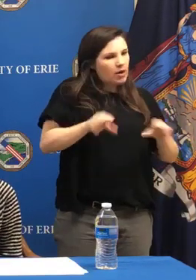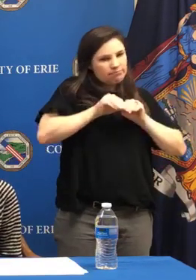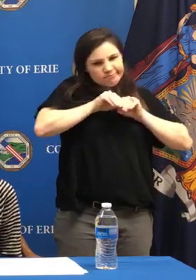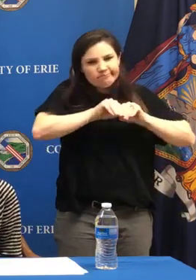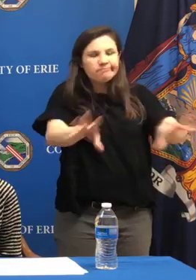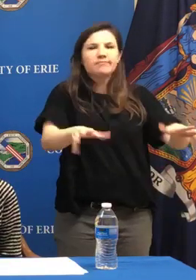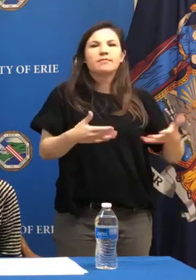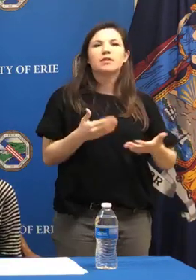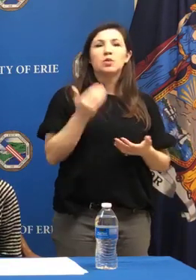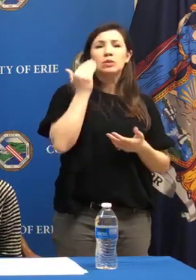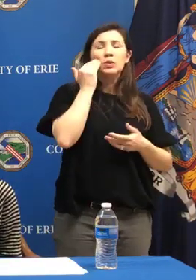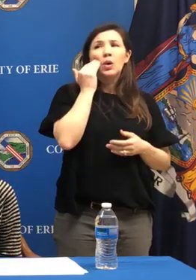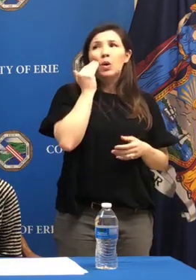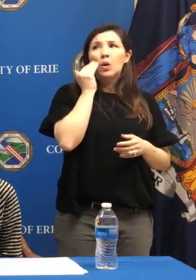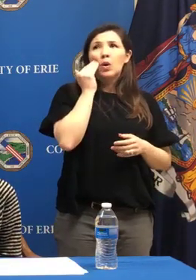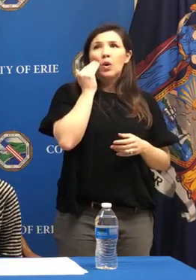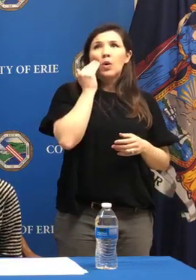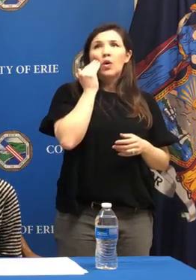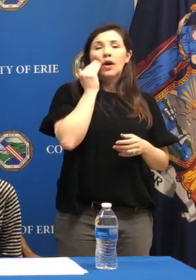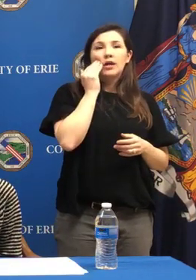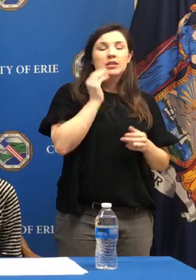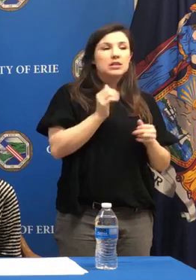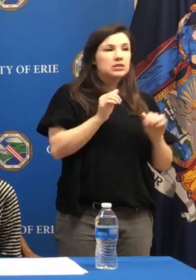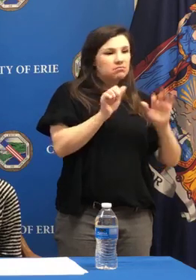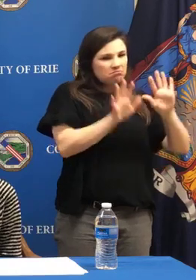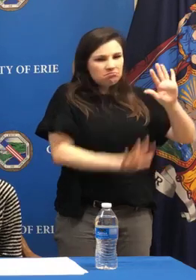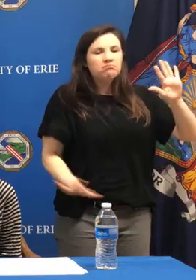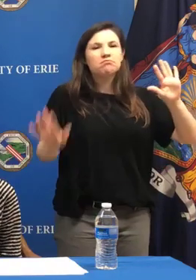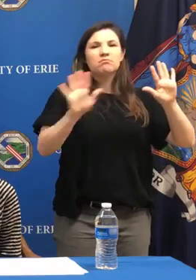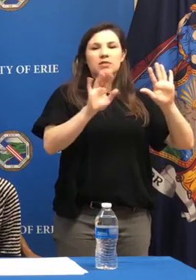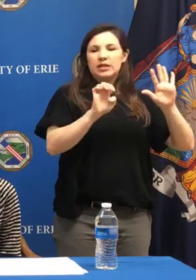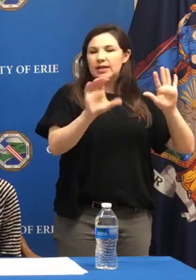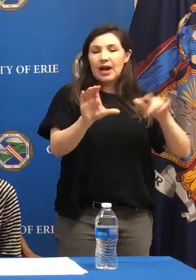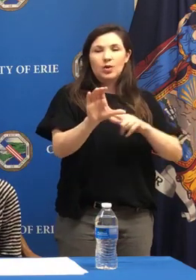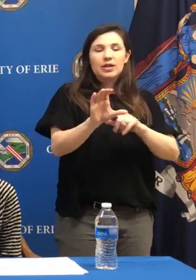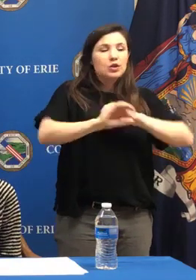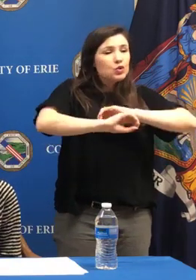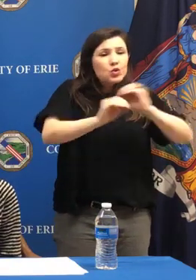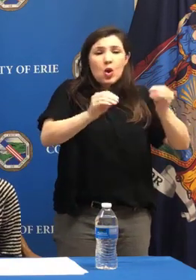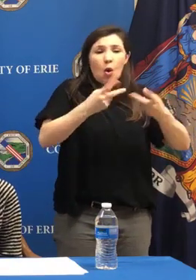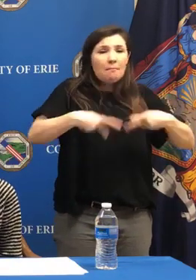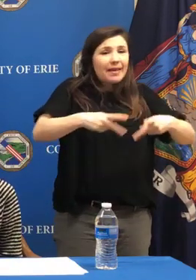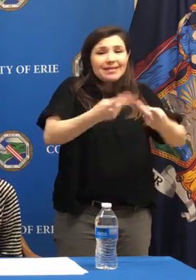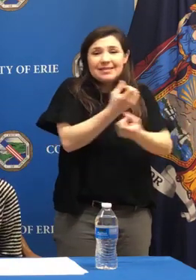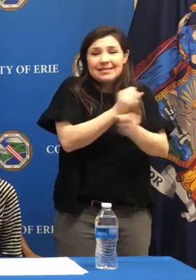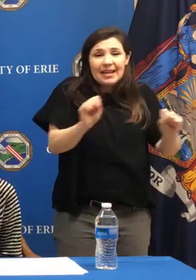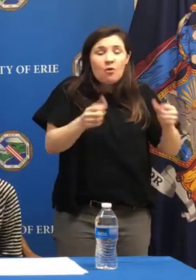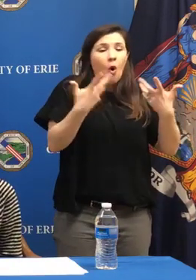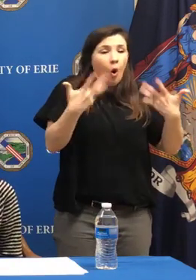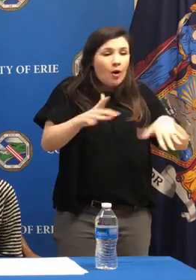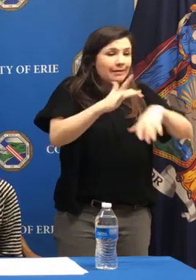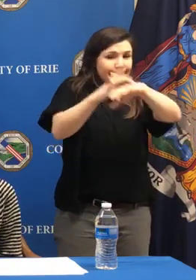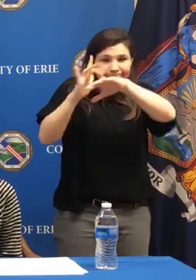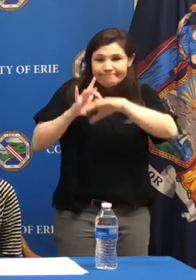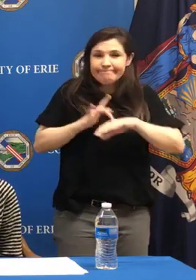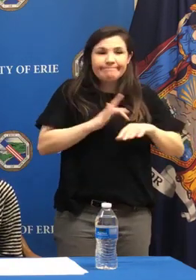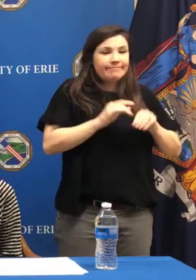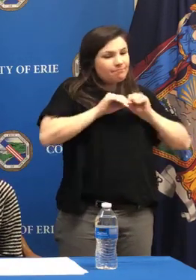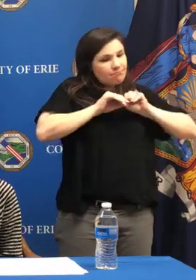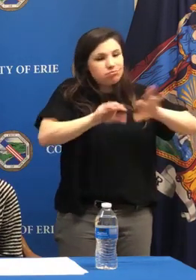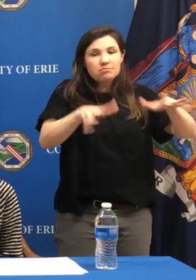and we know that it's really in all of Erie County. There's no place that is safe. So, again, the